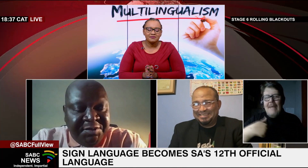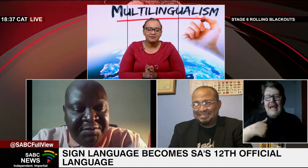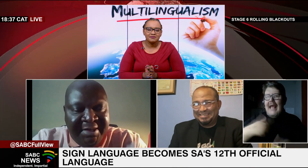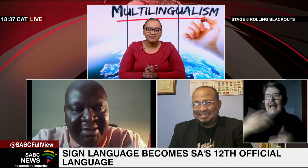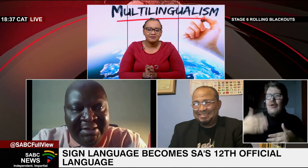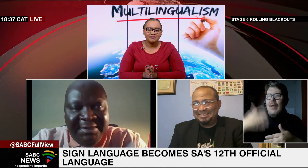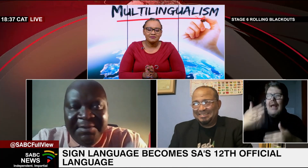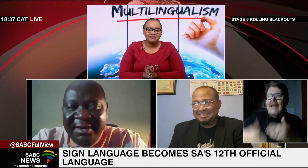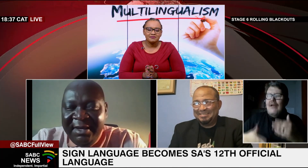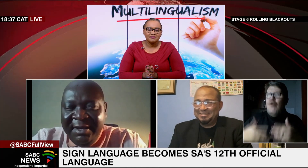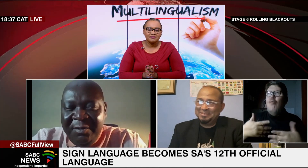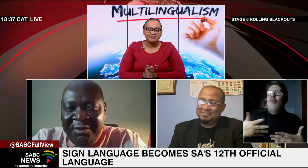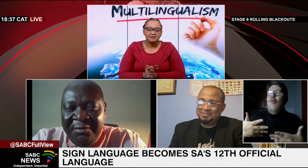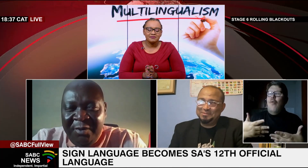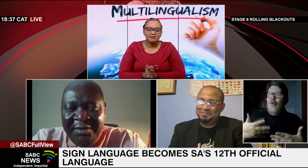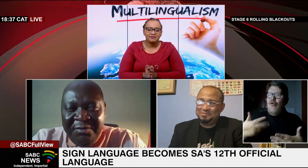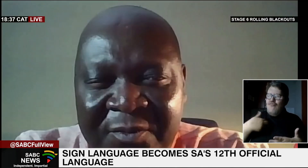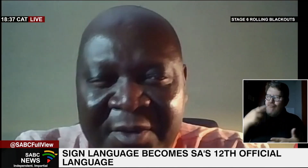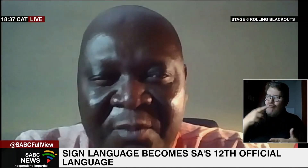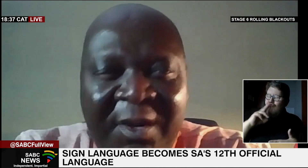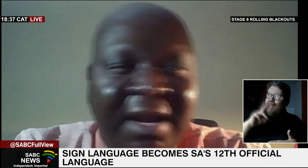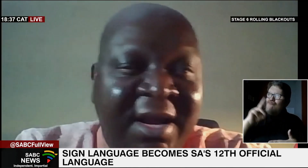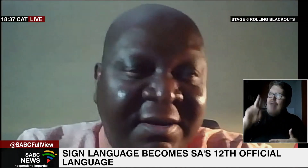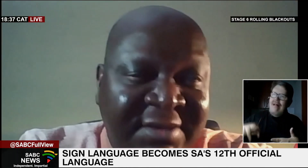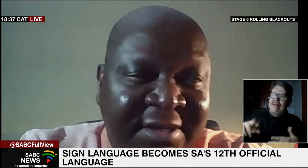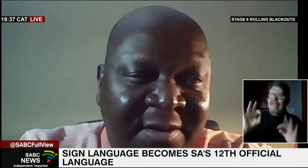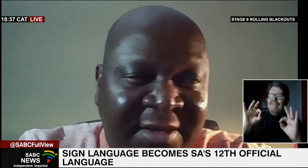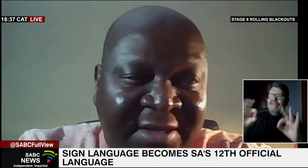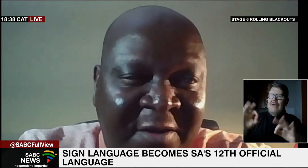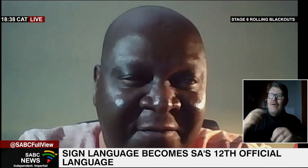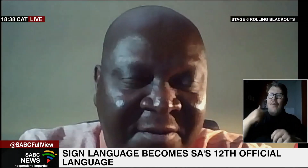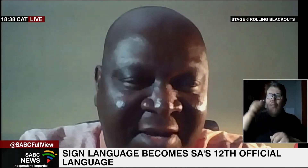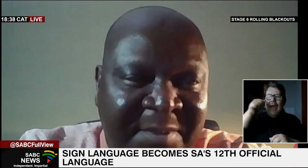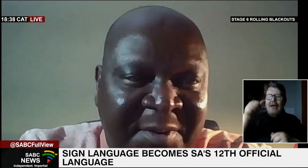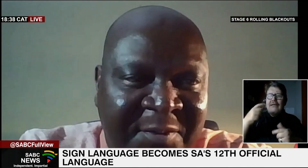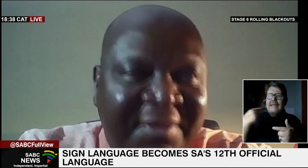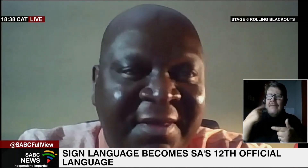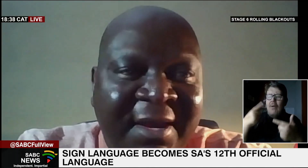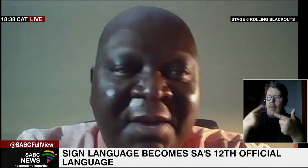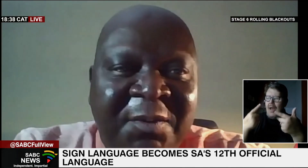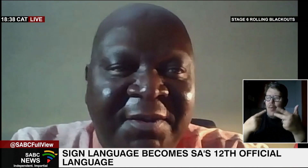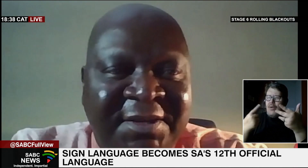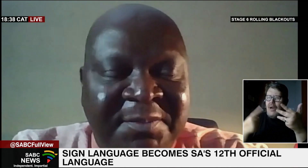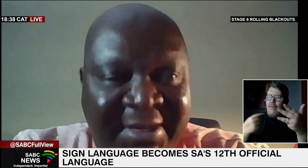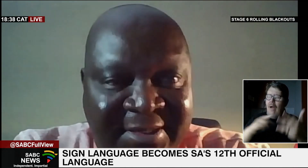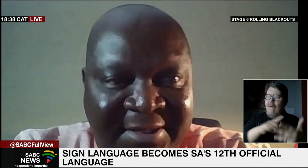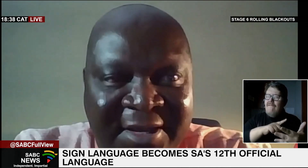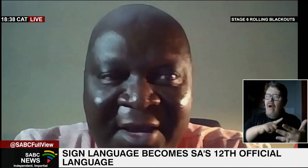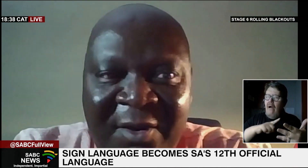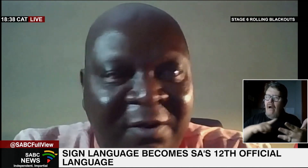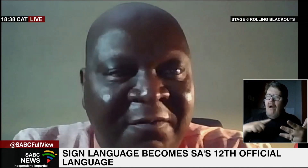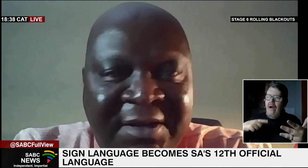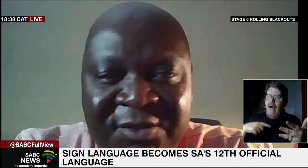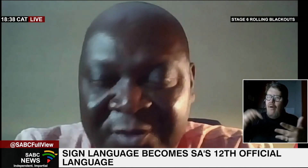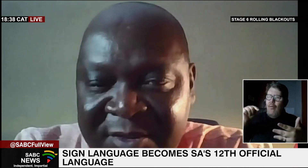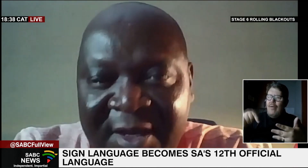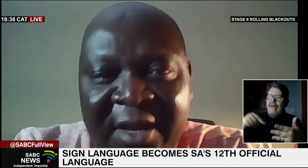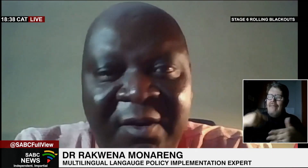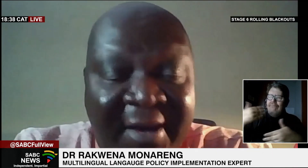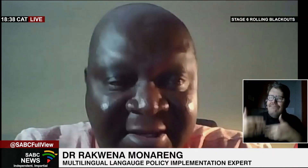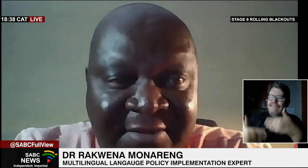to reality. When one counts and look at how far we're coming with this matter, all of us